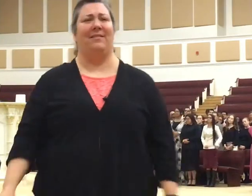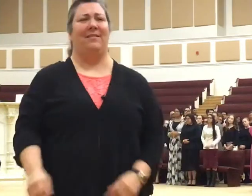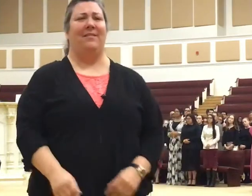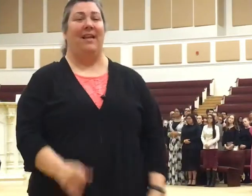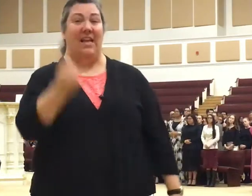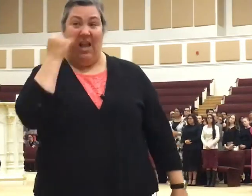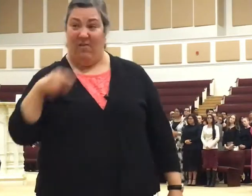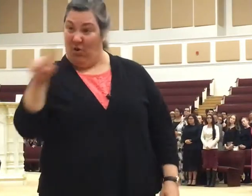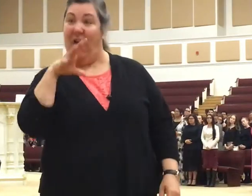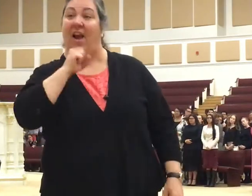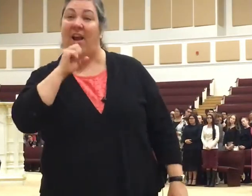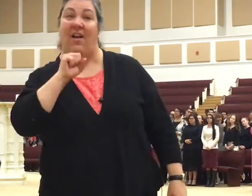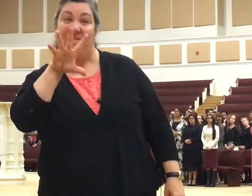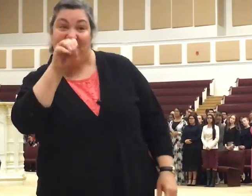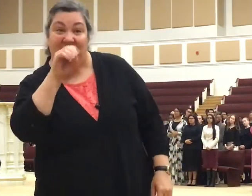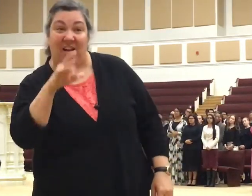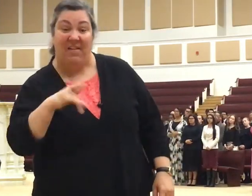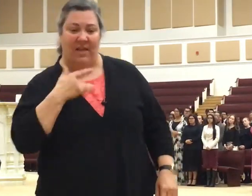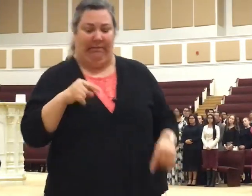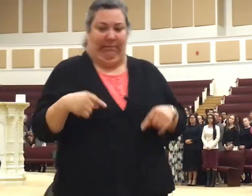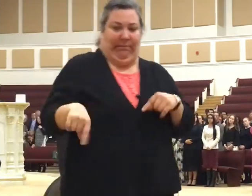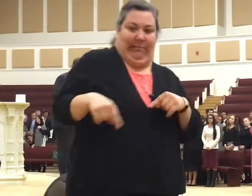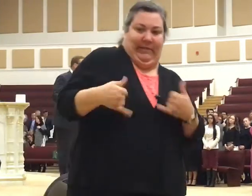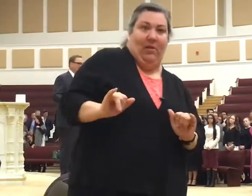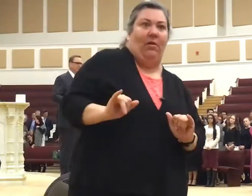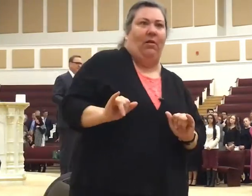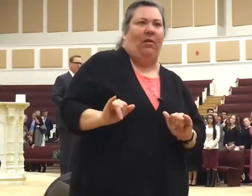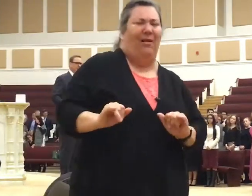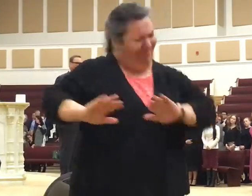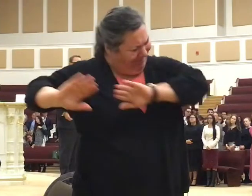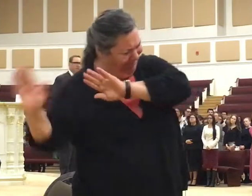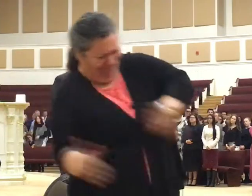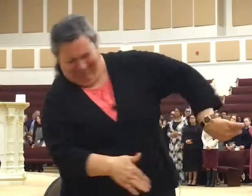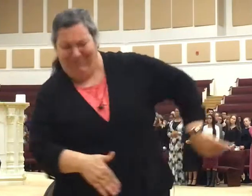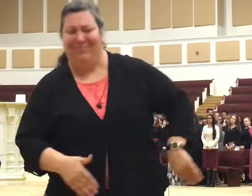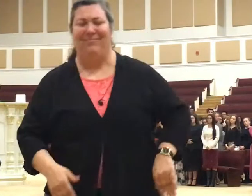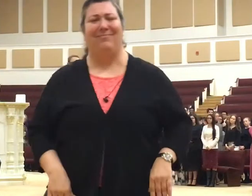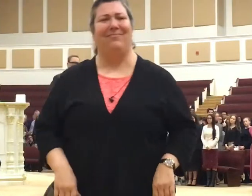You're 50, and you're still intimidated. Get over it.